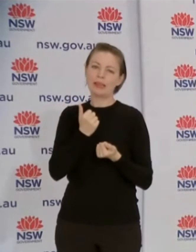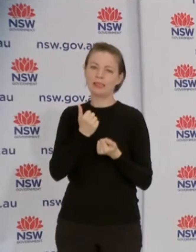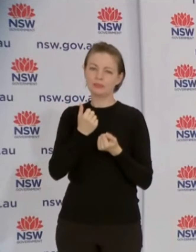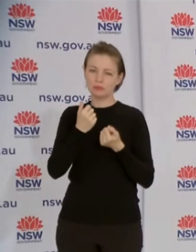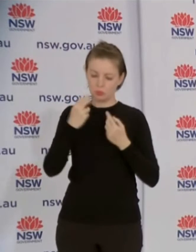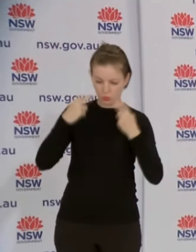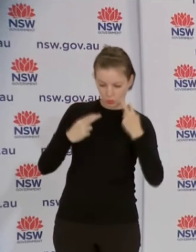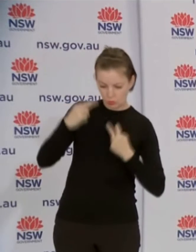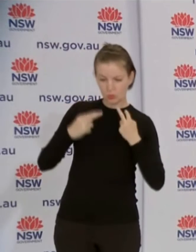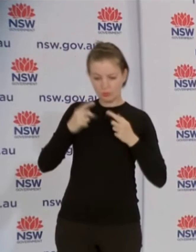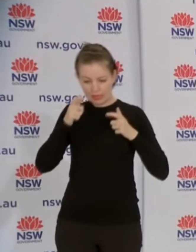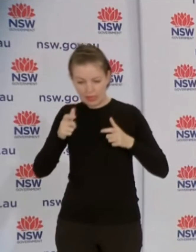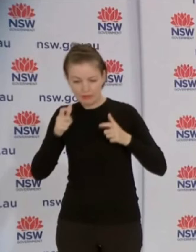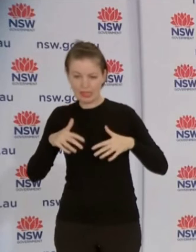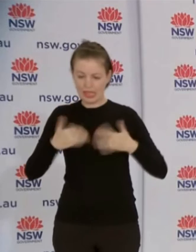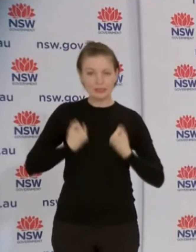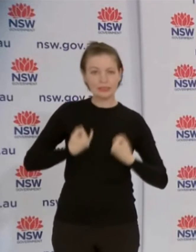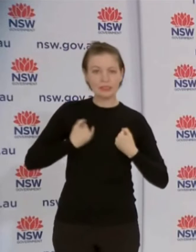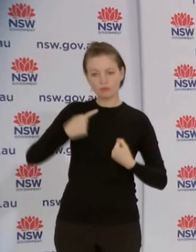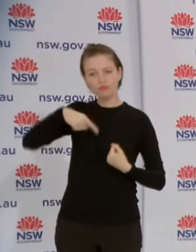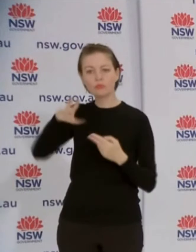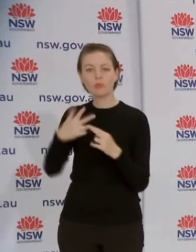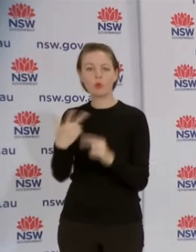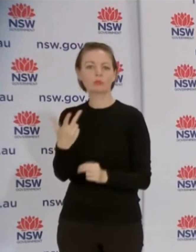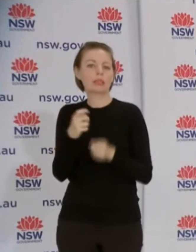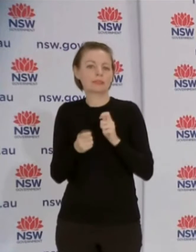has symptoms, please get tested.